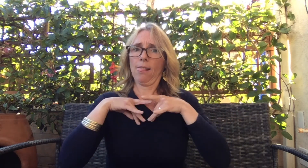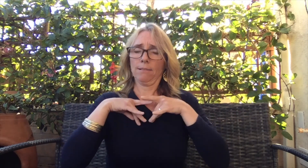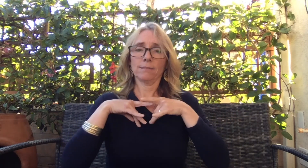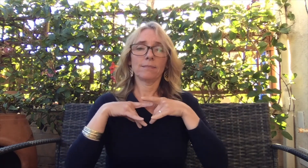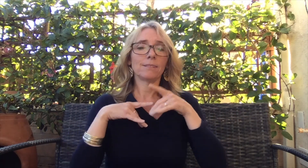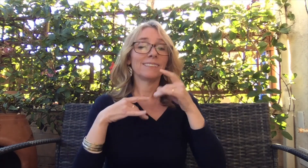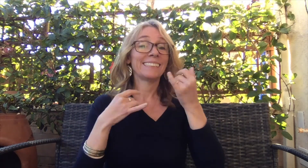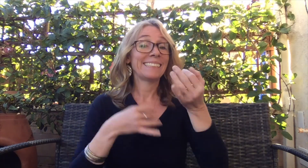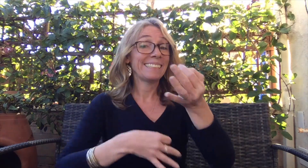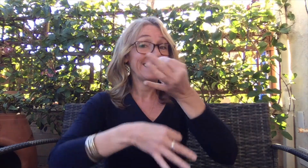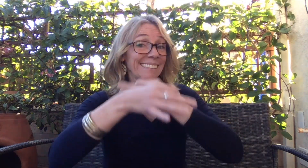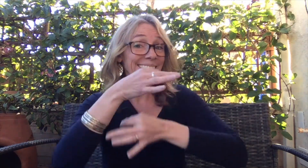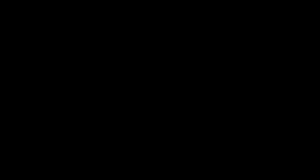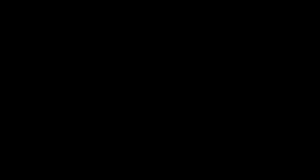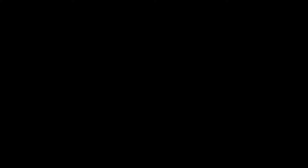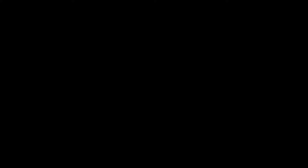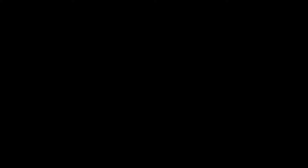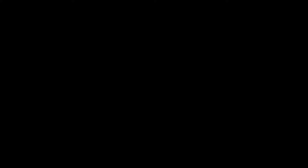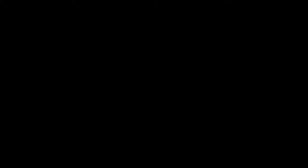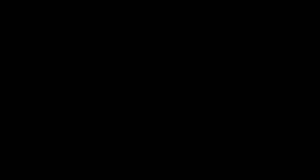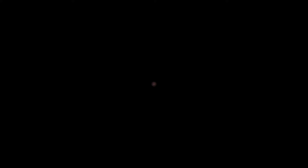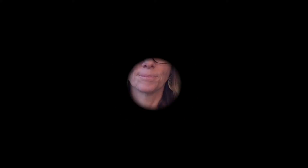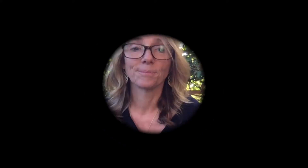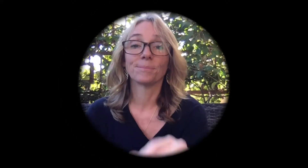there, and the children take that on.